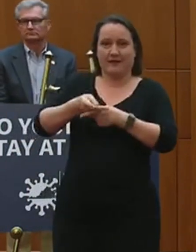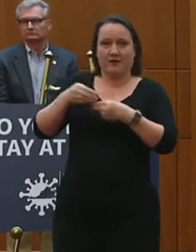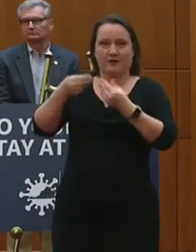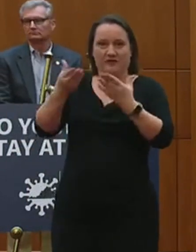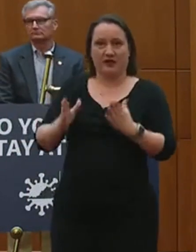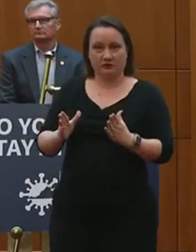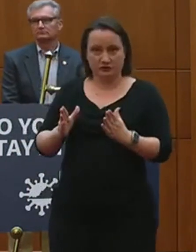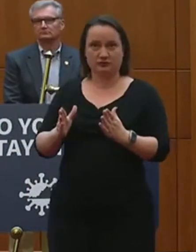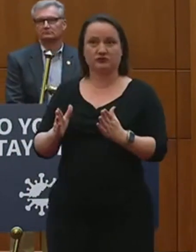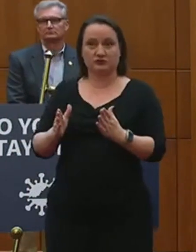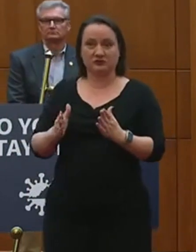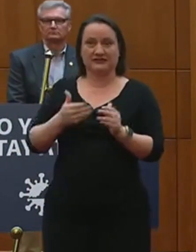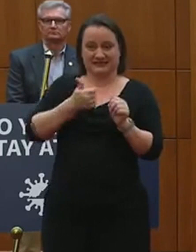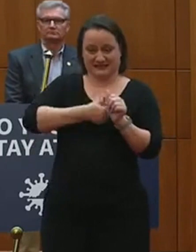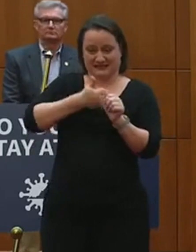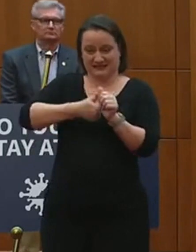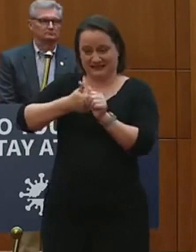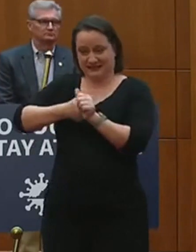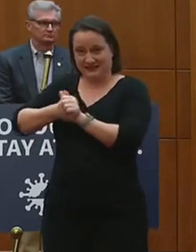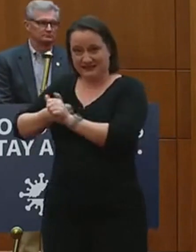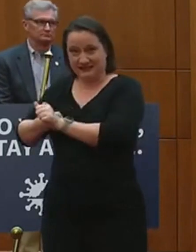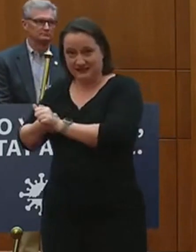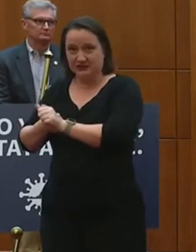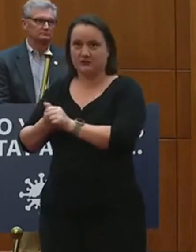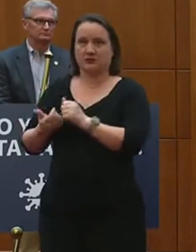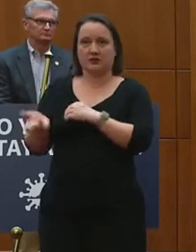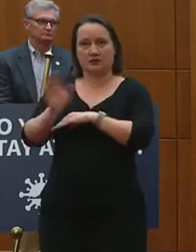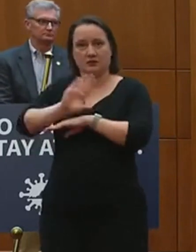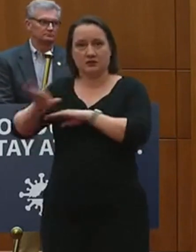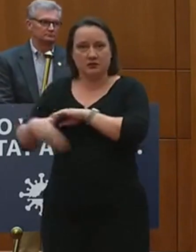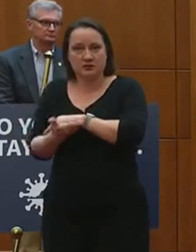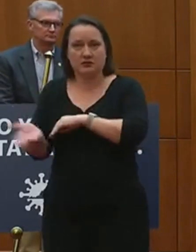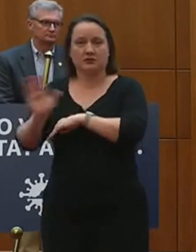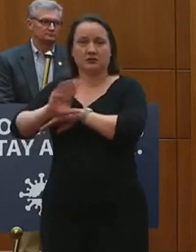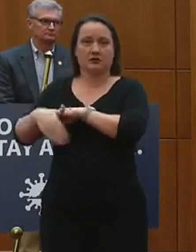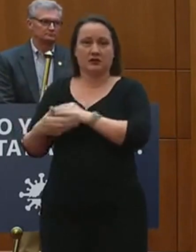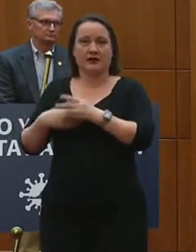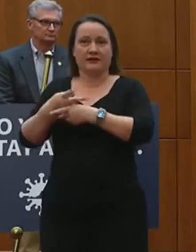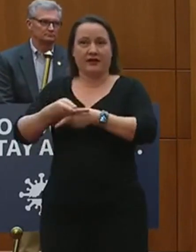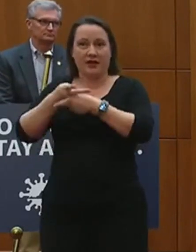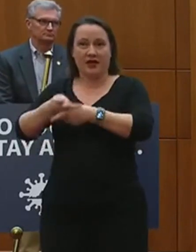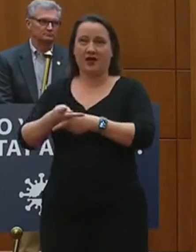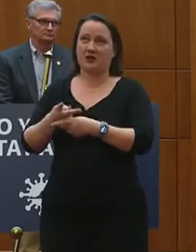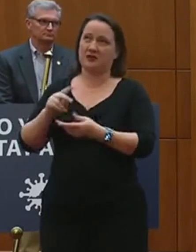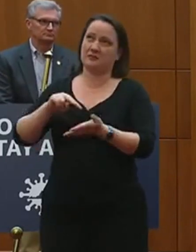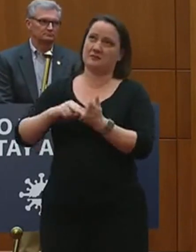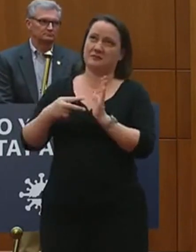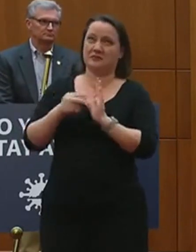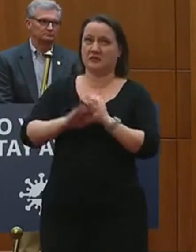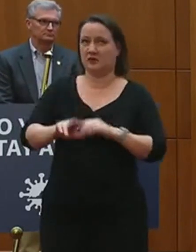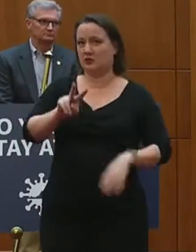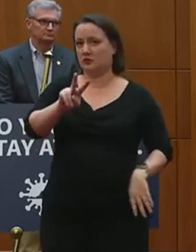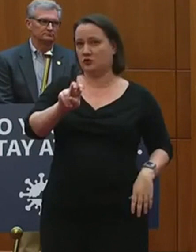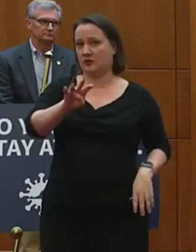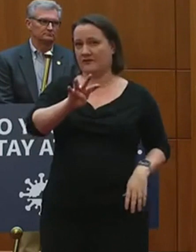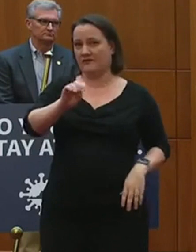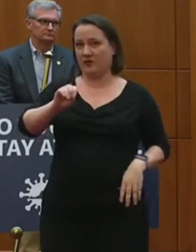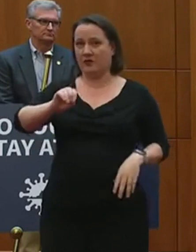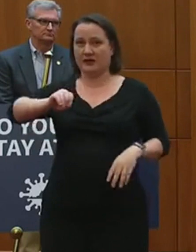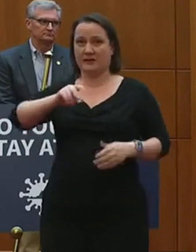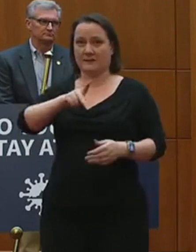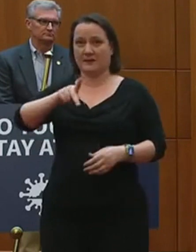previously outlined, providing 24-hour care gets you to about 240 items